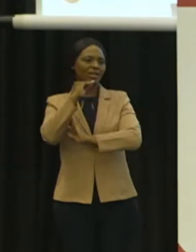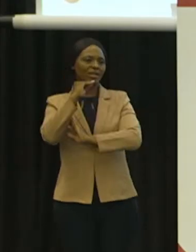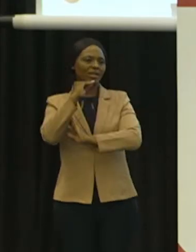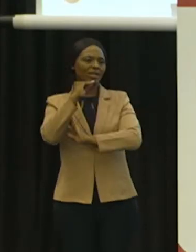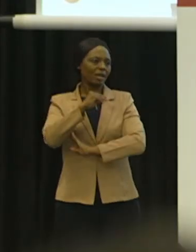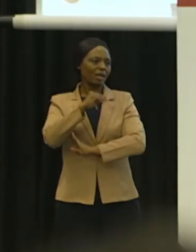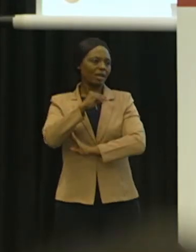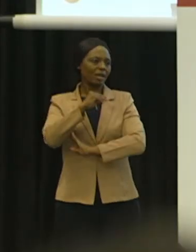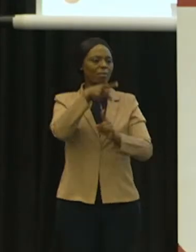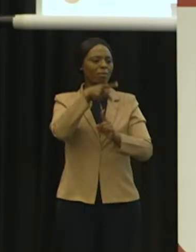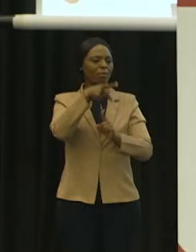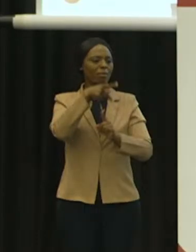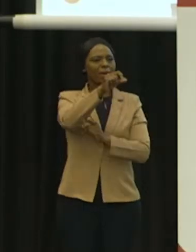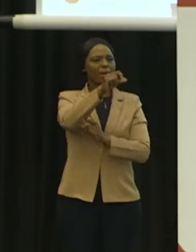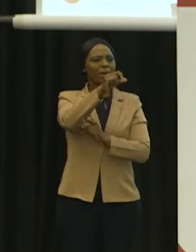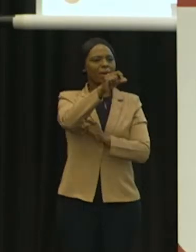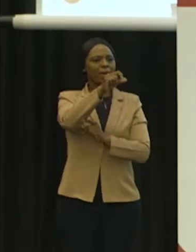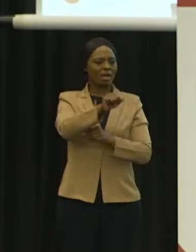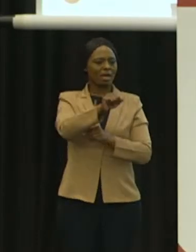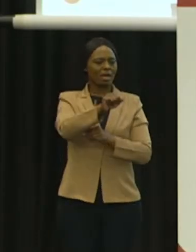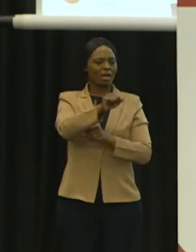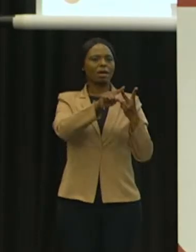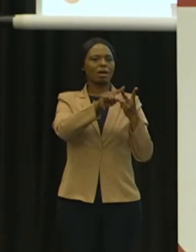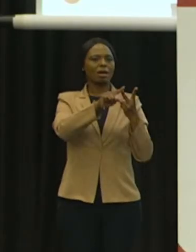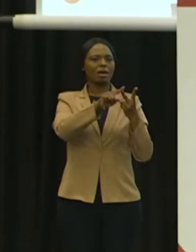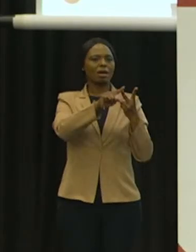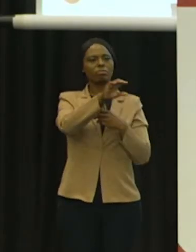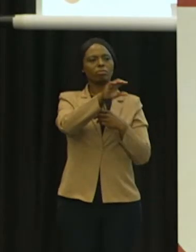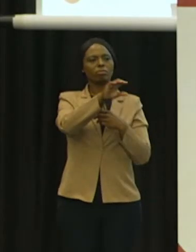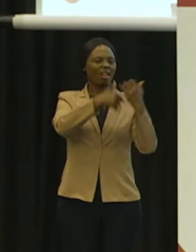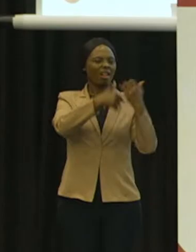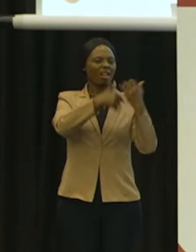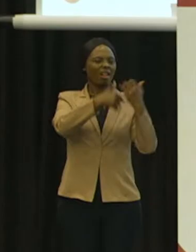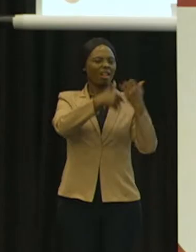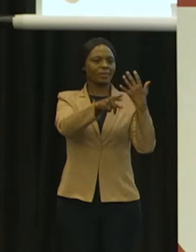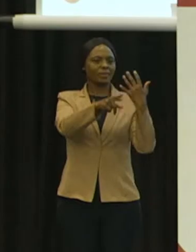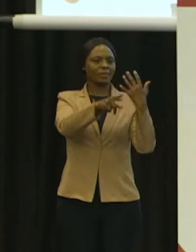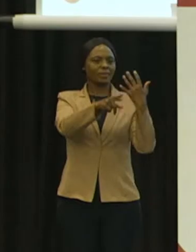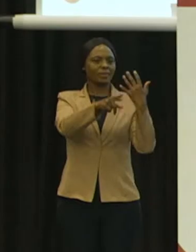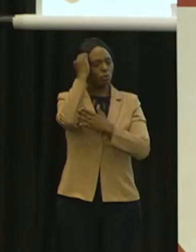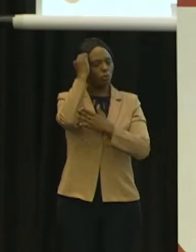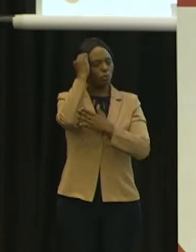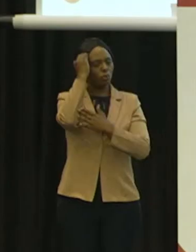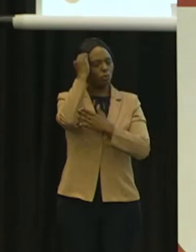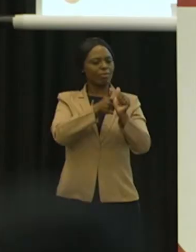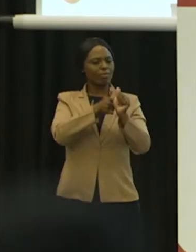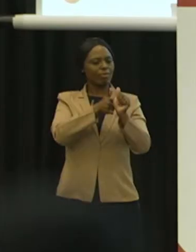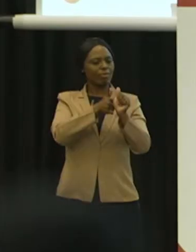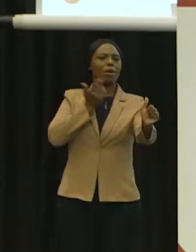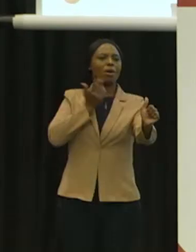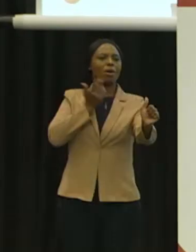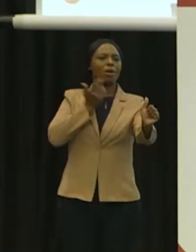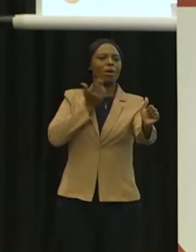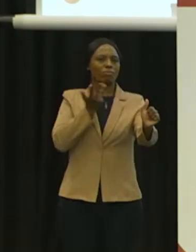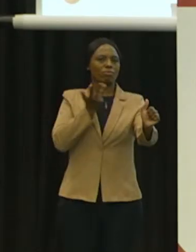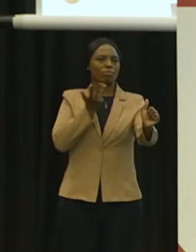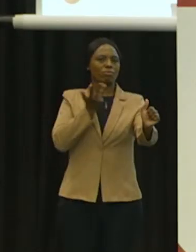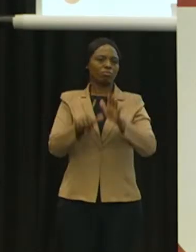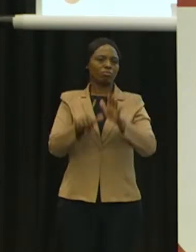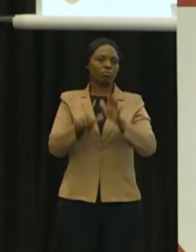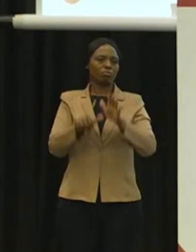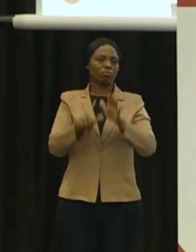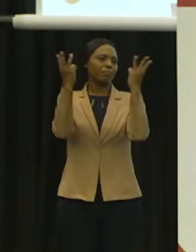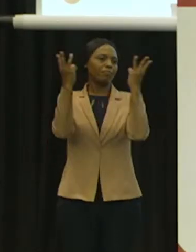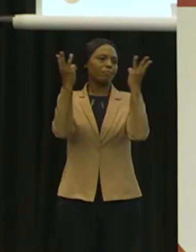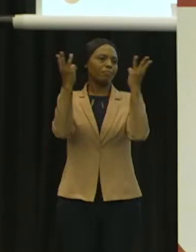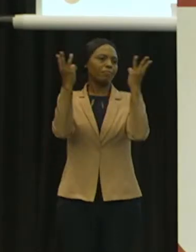sites, from COSAP, from Global Fund sites. We know where the gaps are in terms of key populations, and we were very grateful to